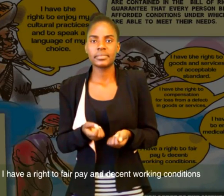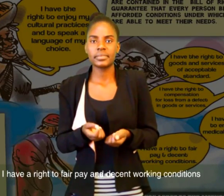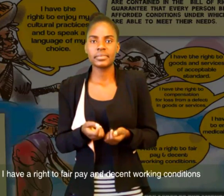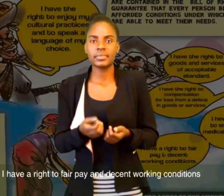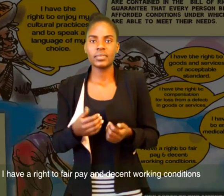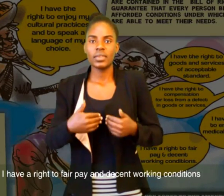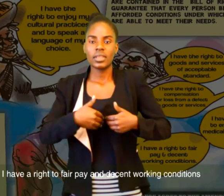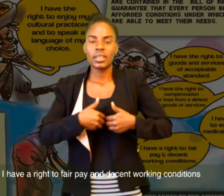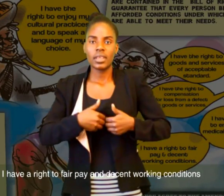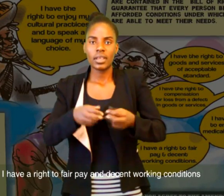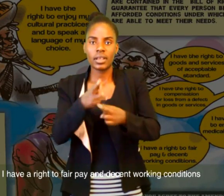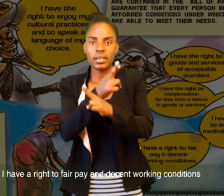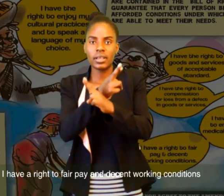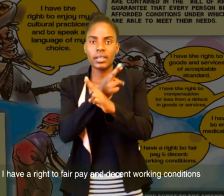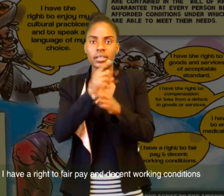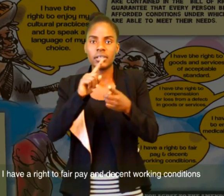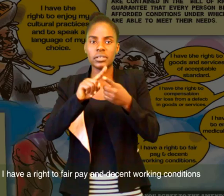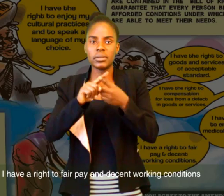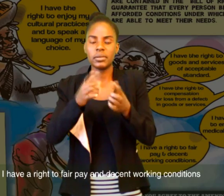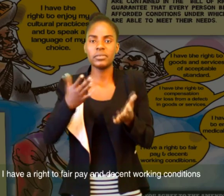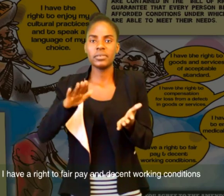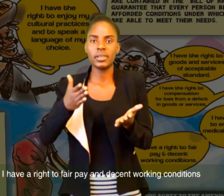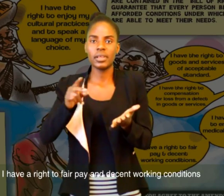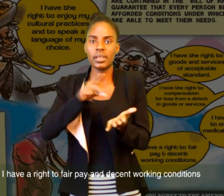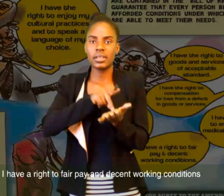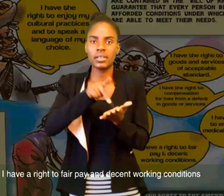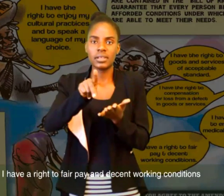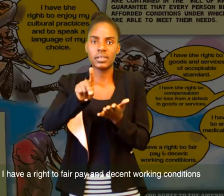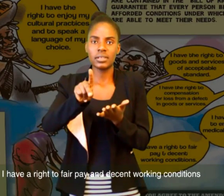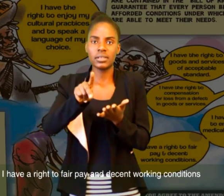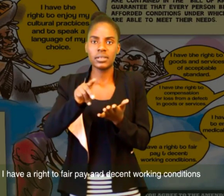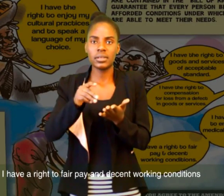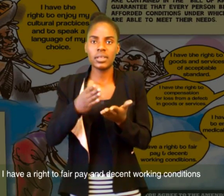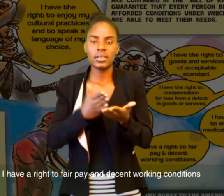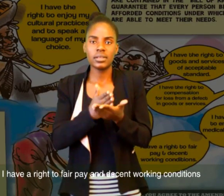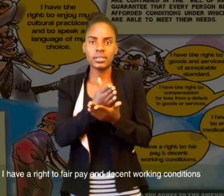I have a right to fair pay and decent working conditions.